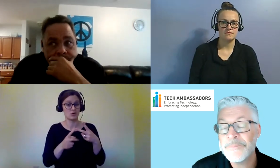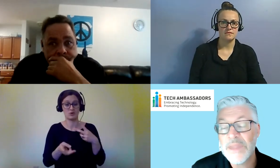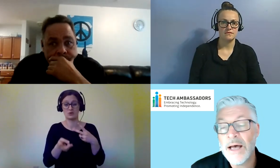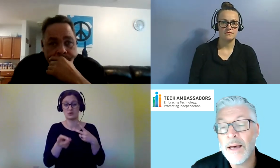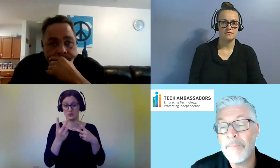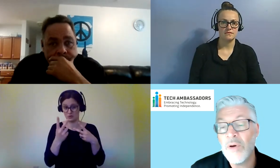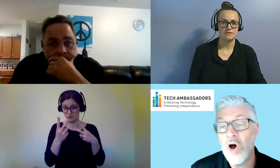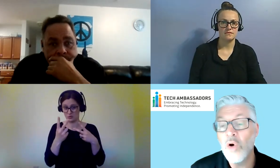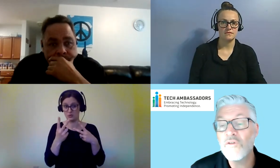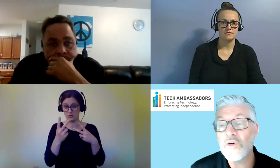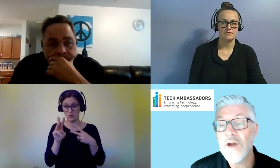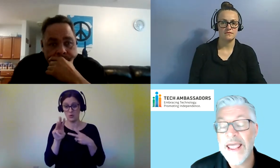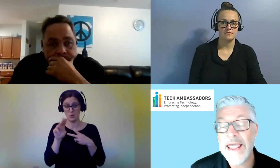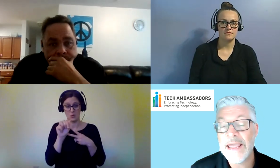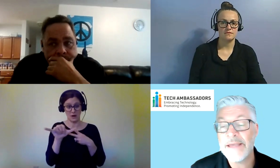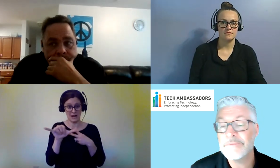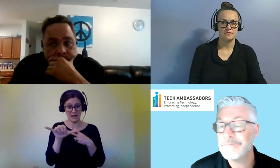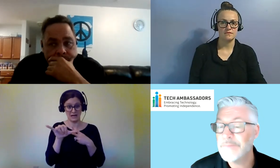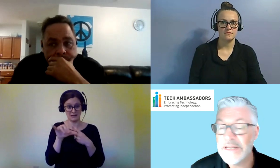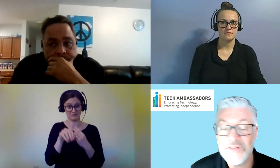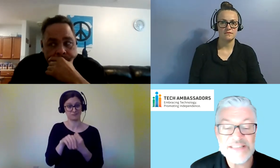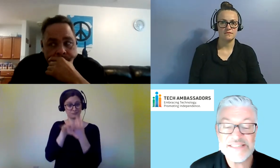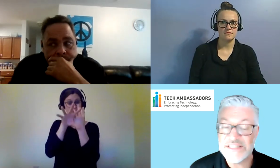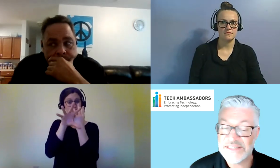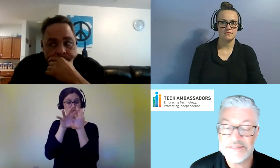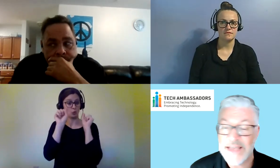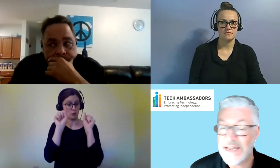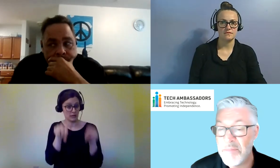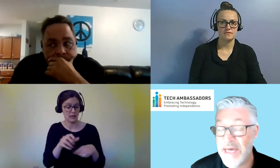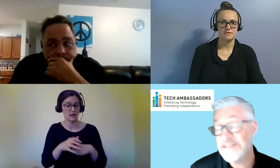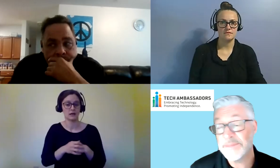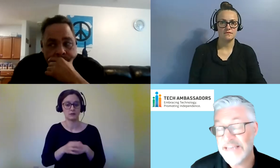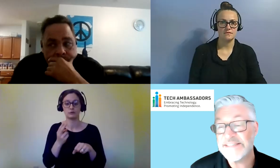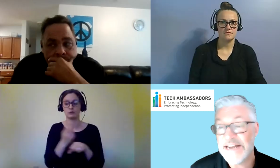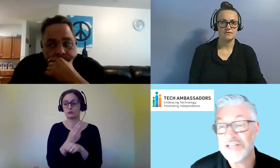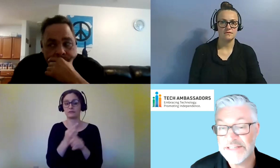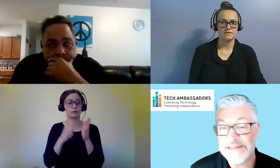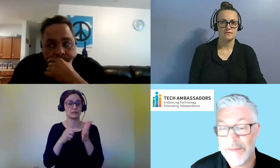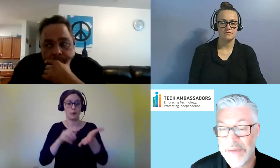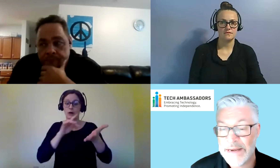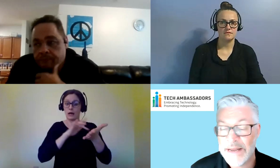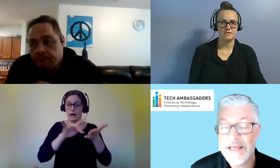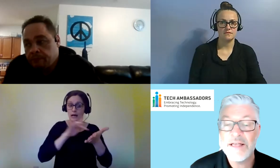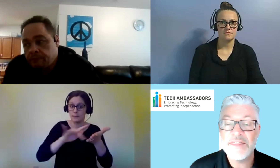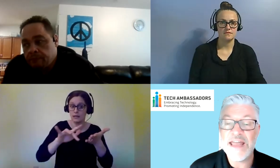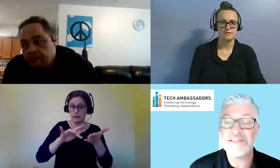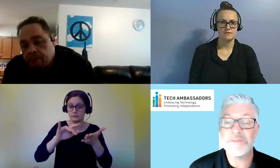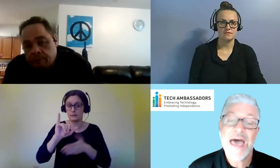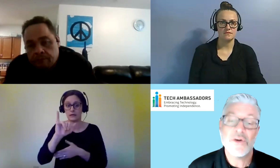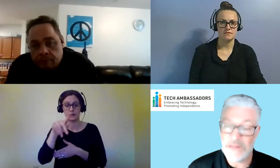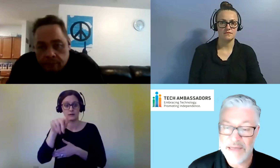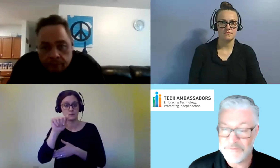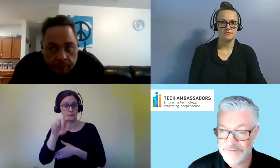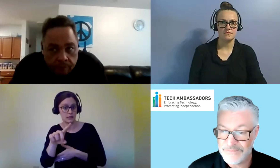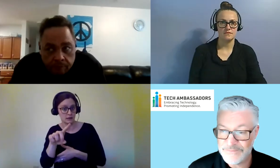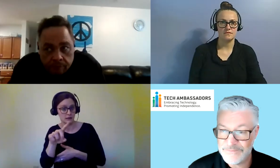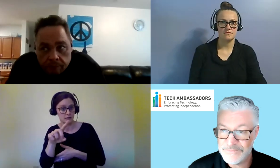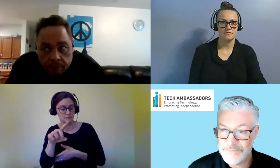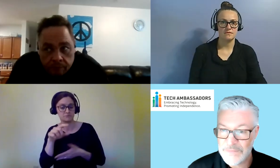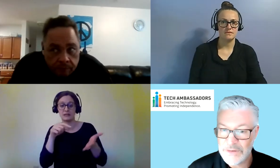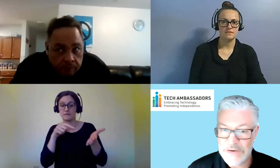cases over a device that's like an iPad. In some cases, it actually is an iPad that has a battery